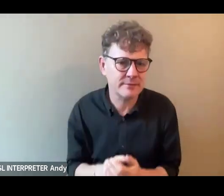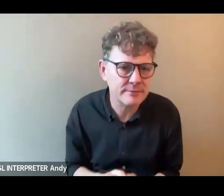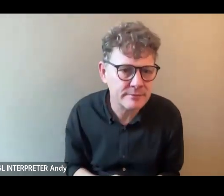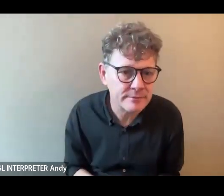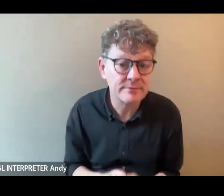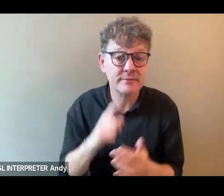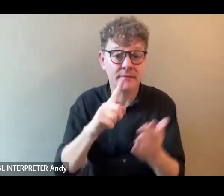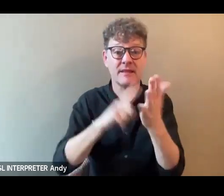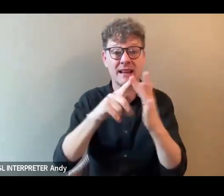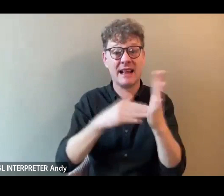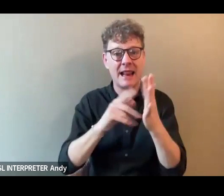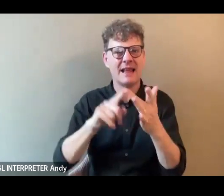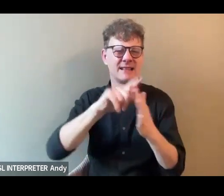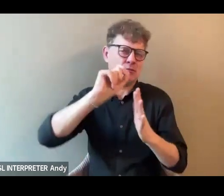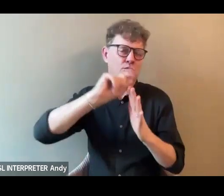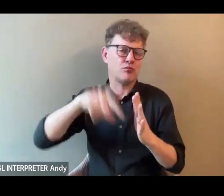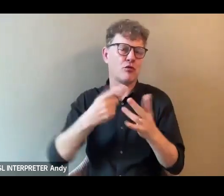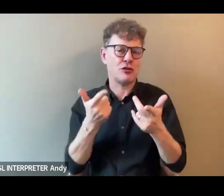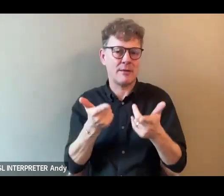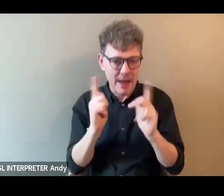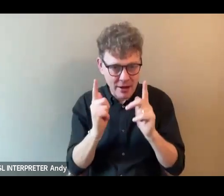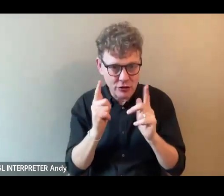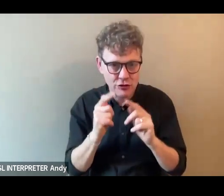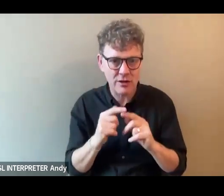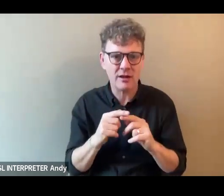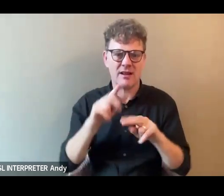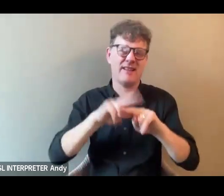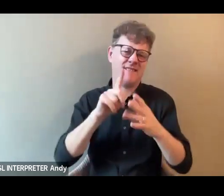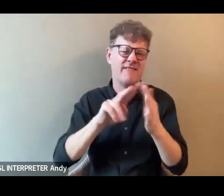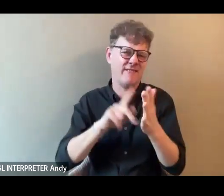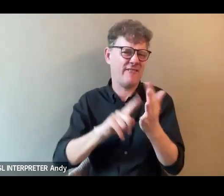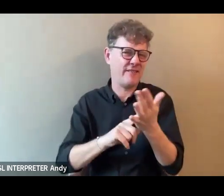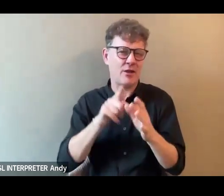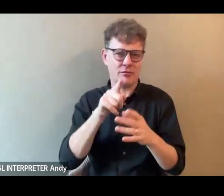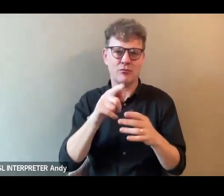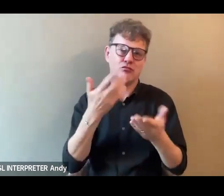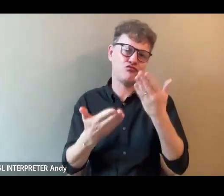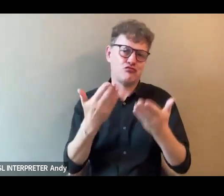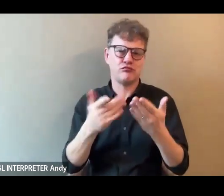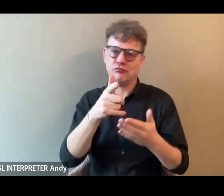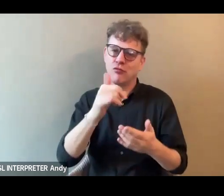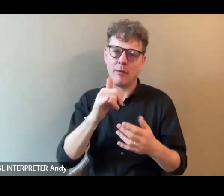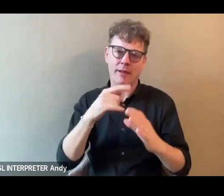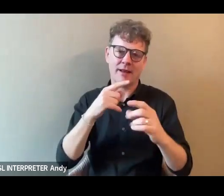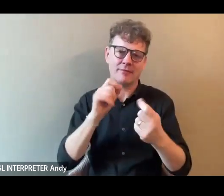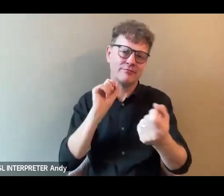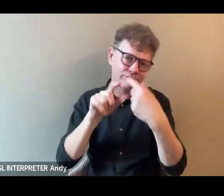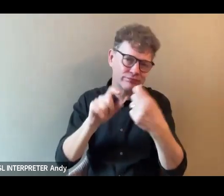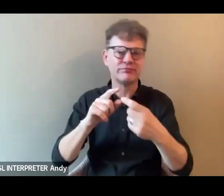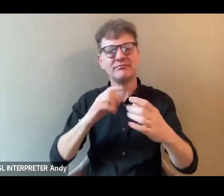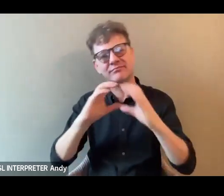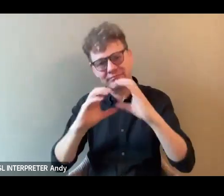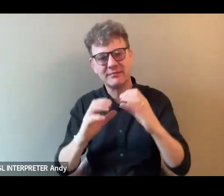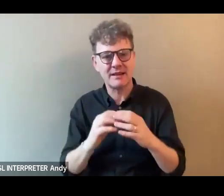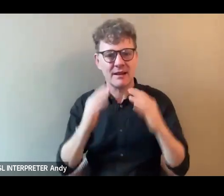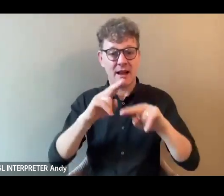We've got Lizzie in the back, who's project manager. Most of you will have heard from either Lizzie or Fenella multiple times, probably over your interaction with the caucus. And